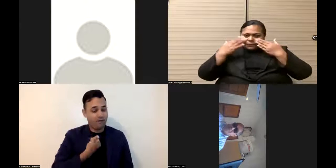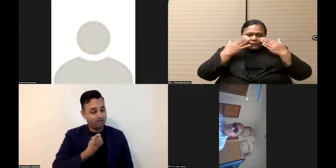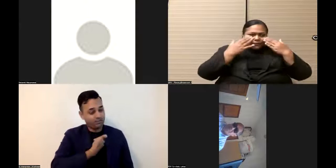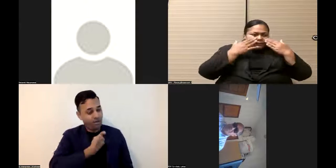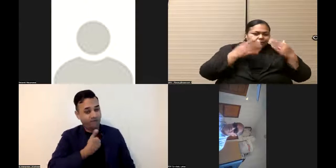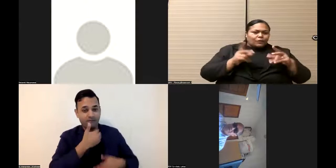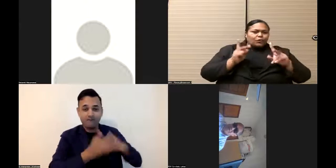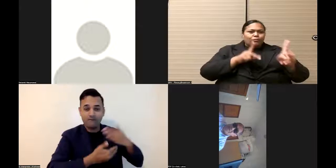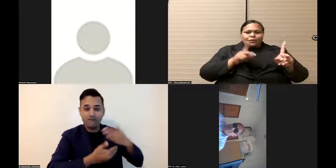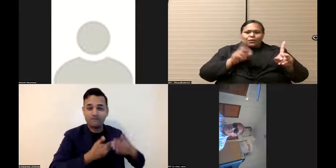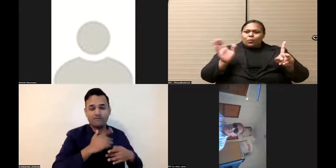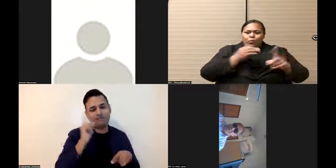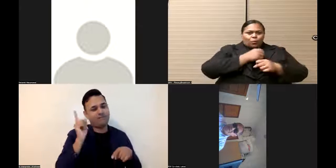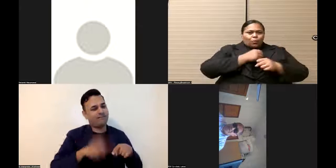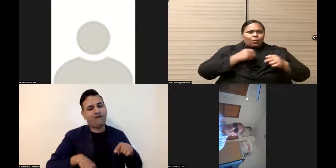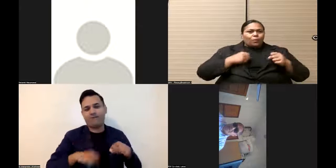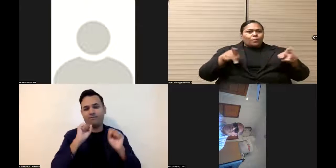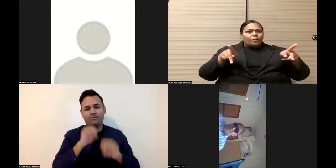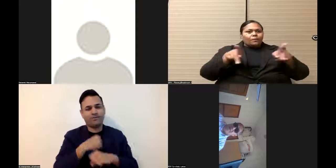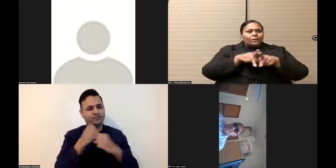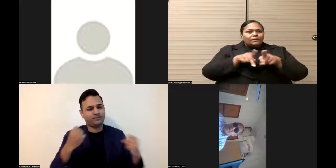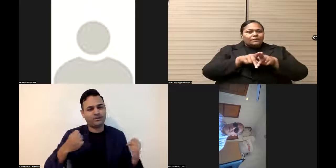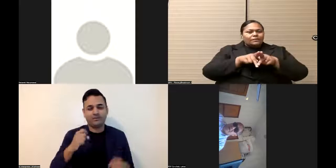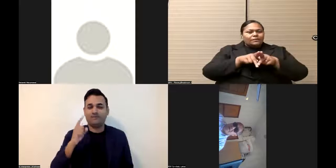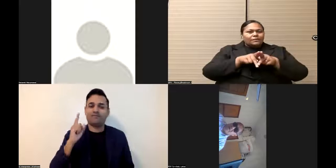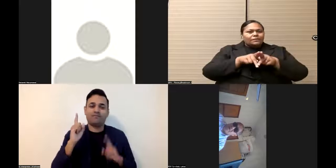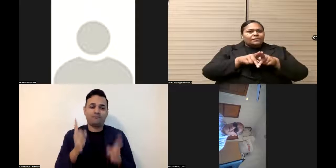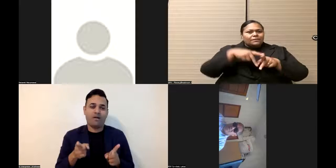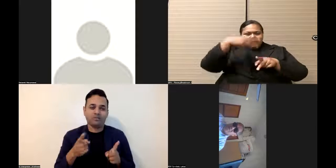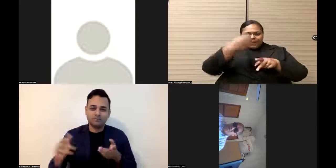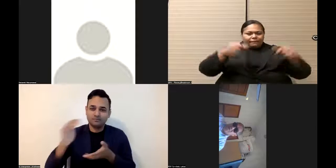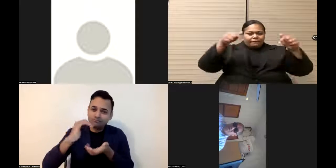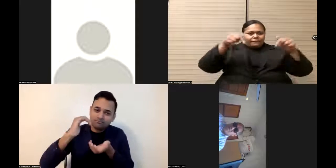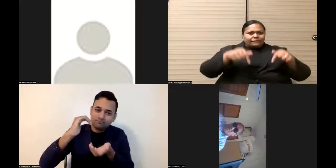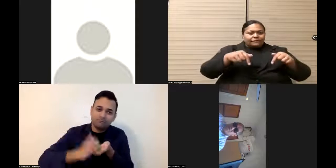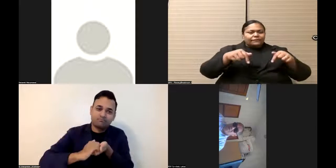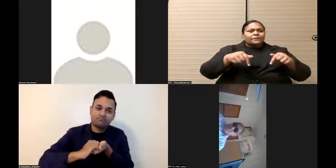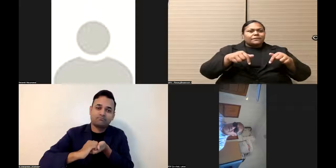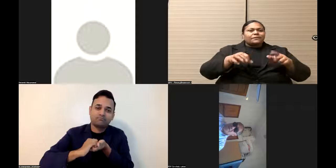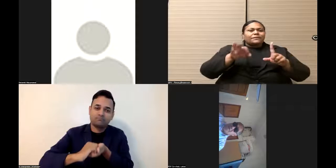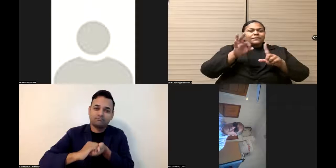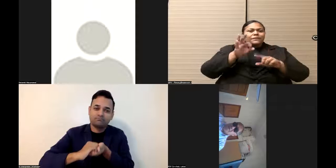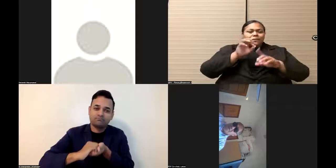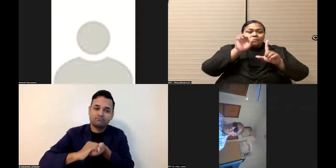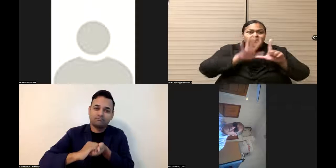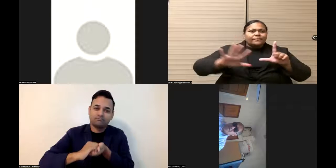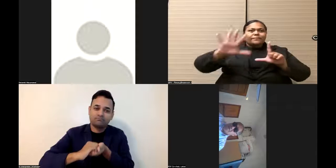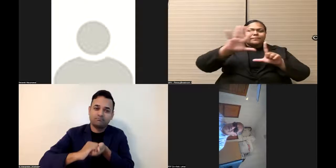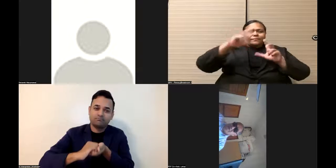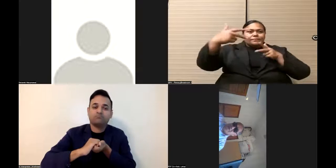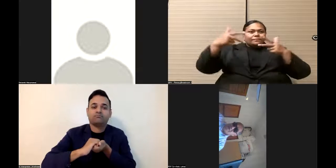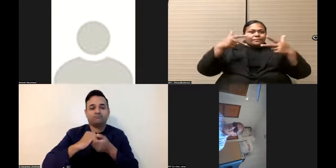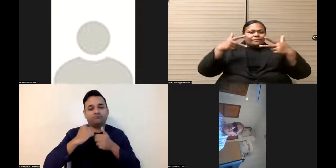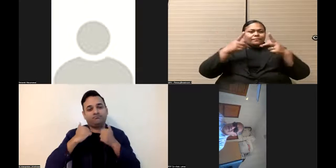this Pacific Satellite Summit. I wish you all well in